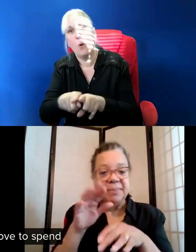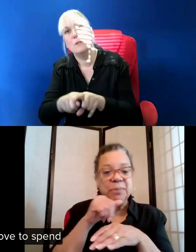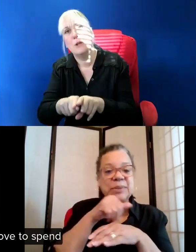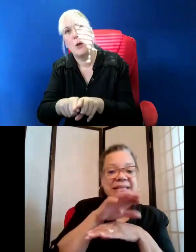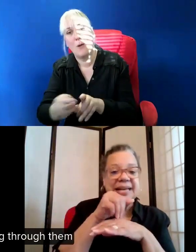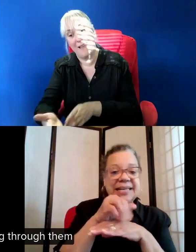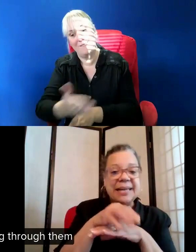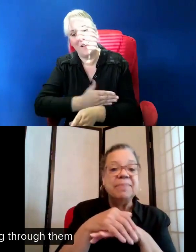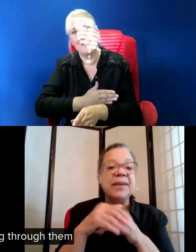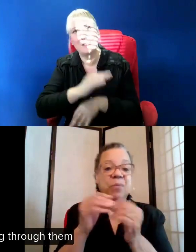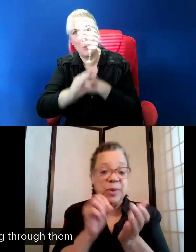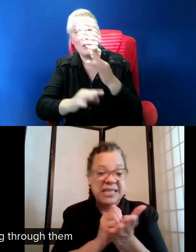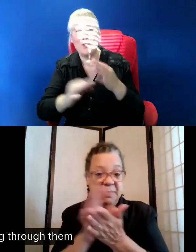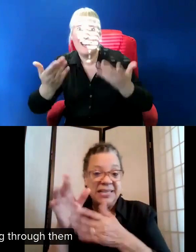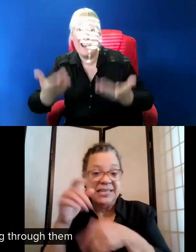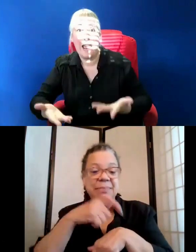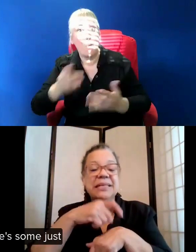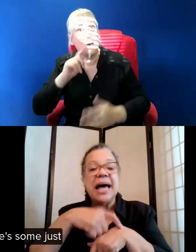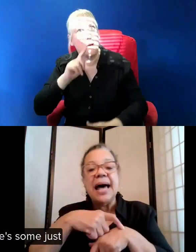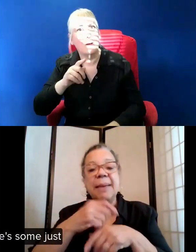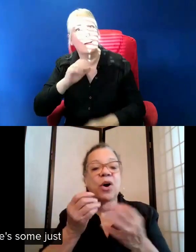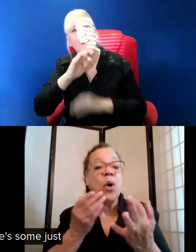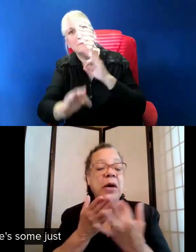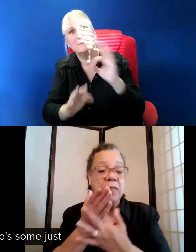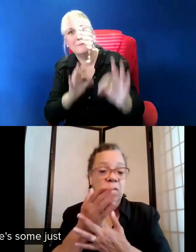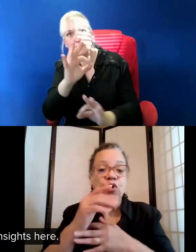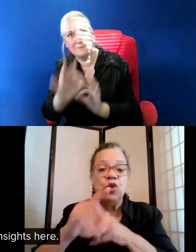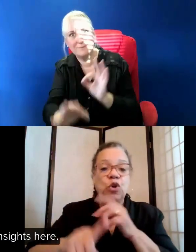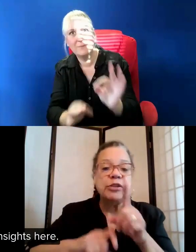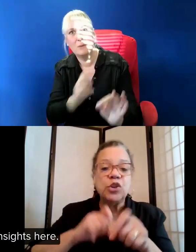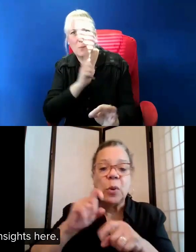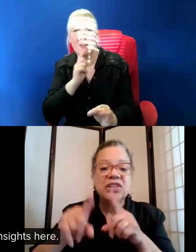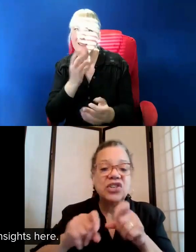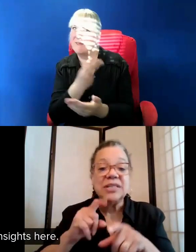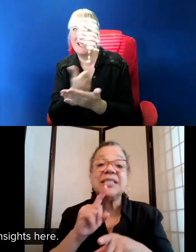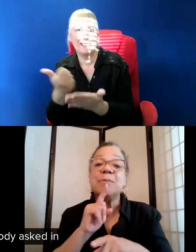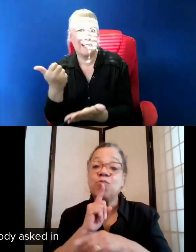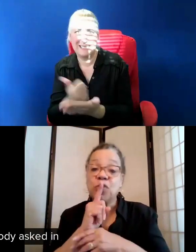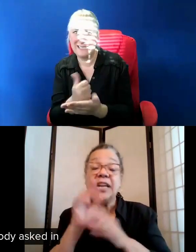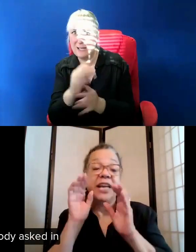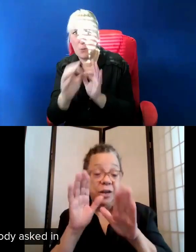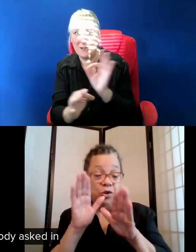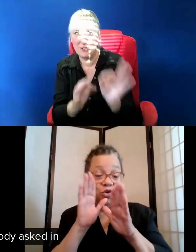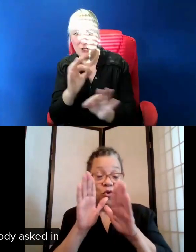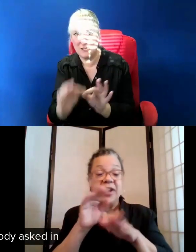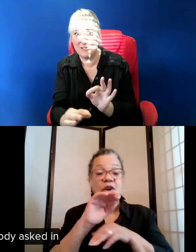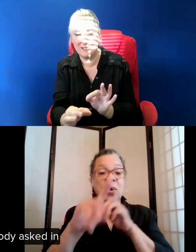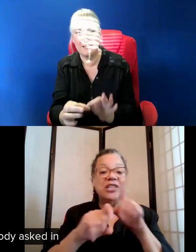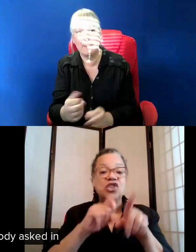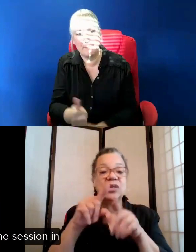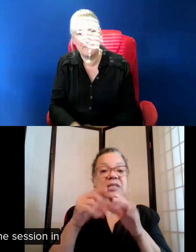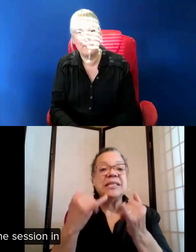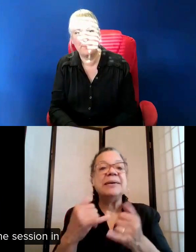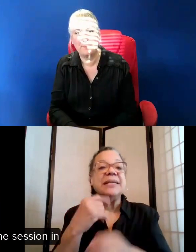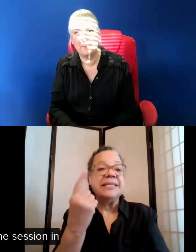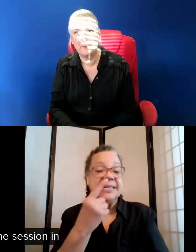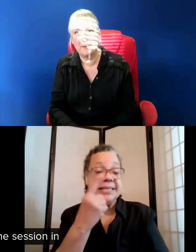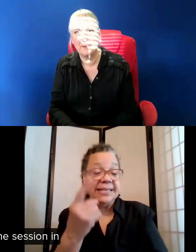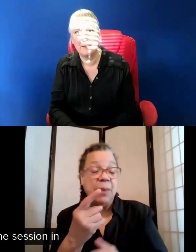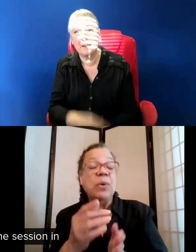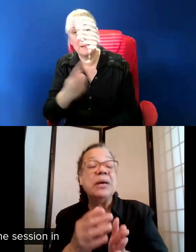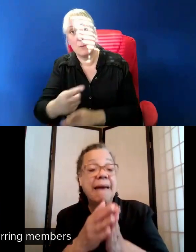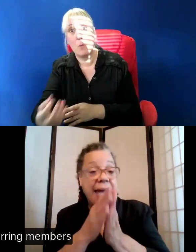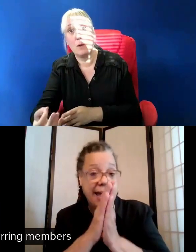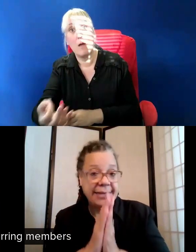would love to spend some time going through them, because there's some just really great insights here. Somebody asked in advance of the